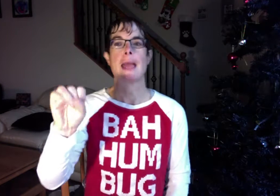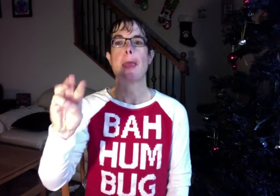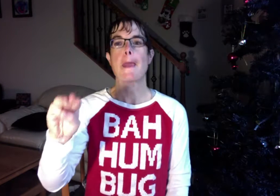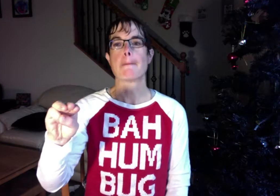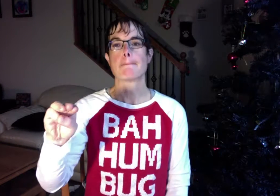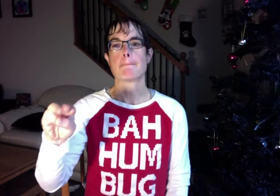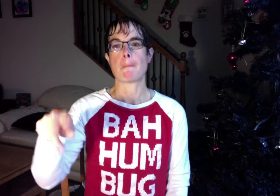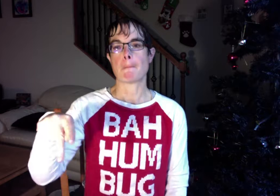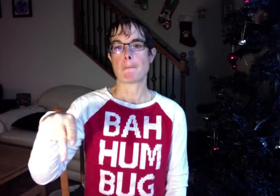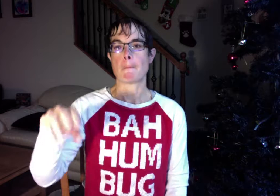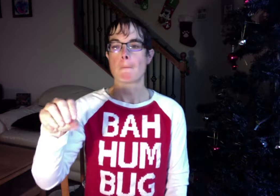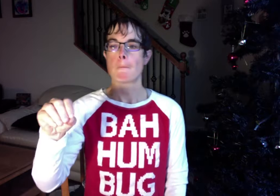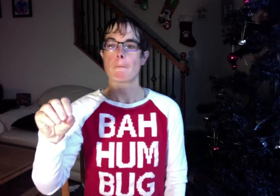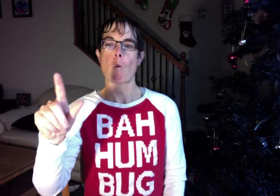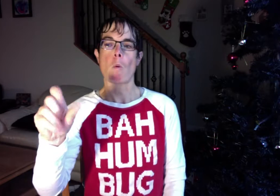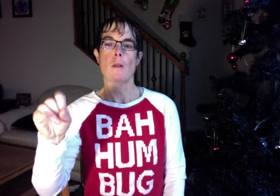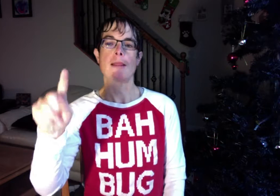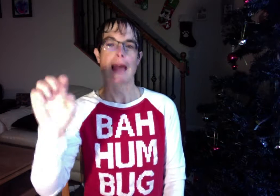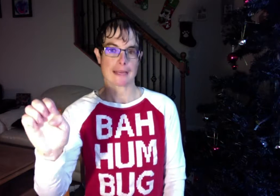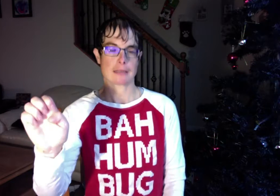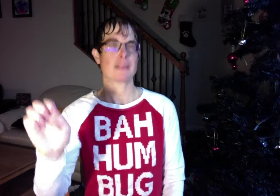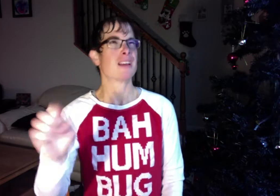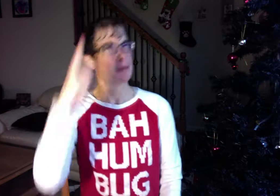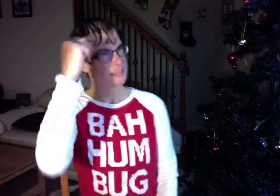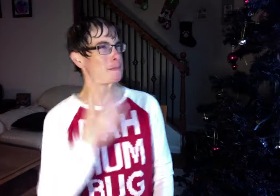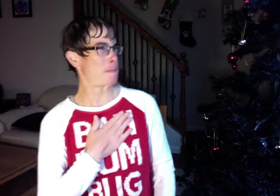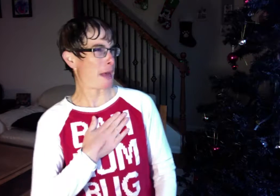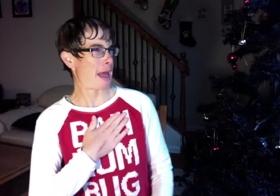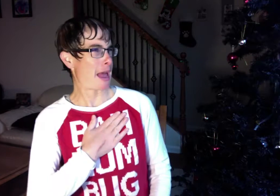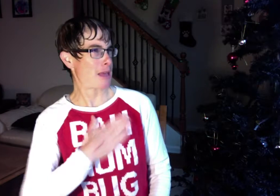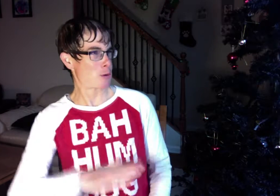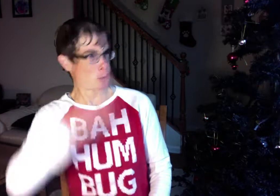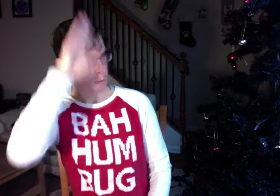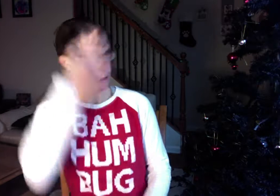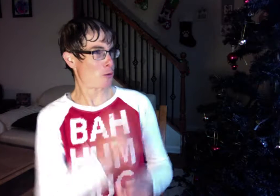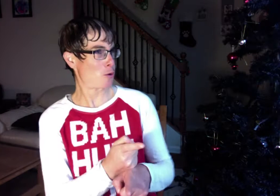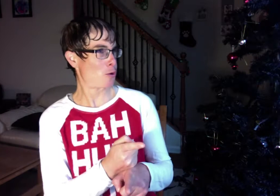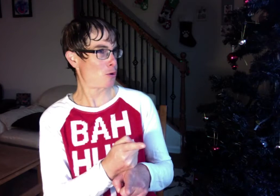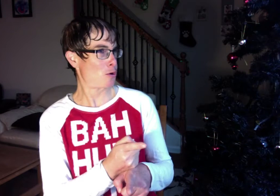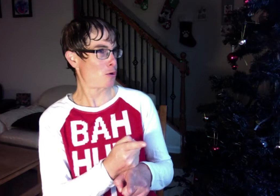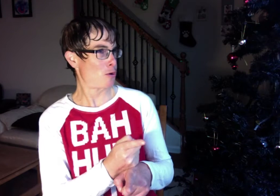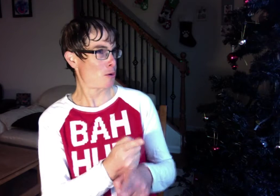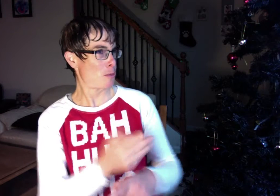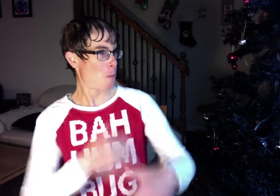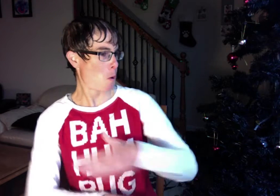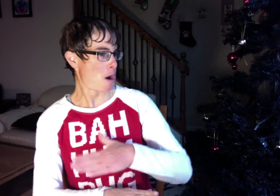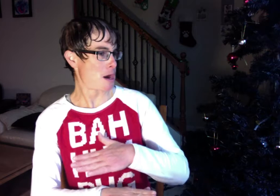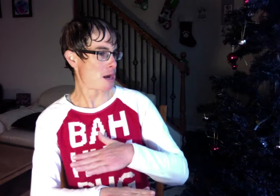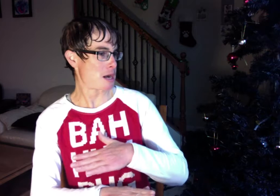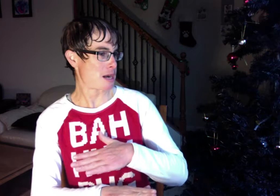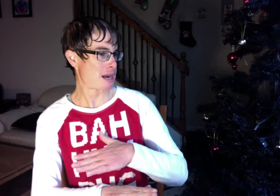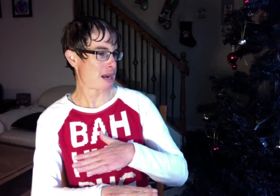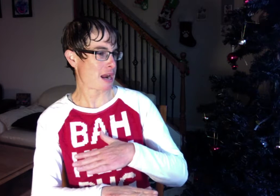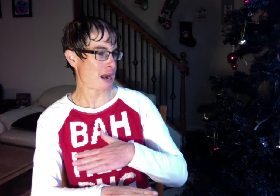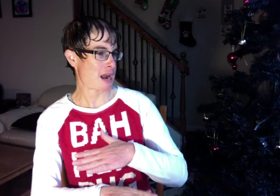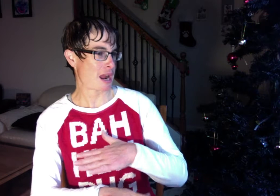Because when my little nephew was born, I was kind of impolite, but I think I used to have even what